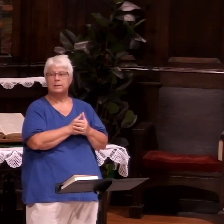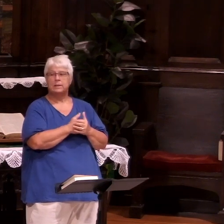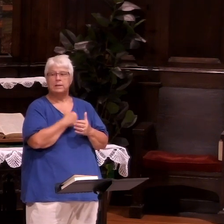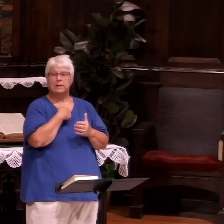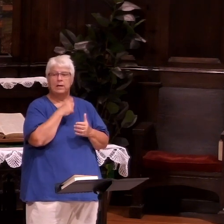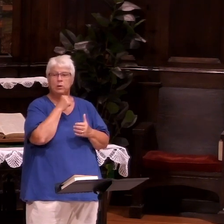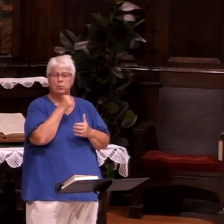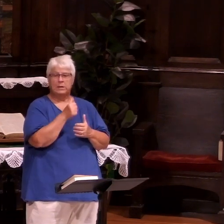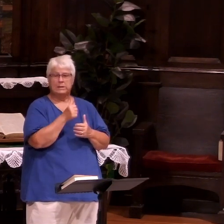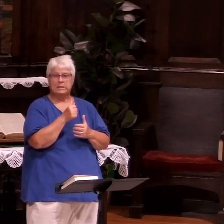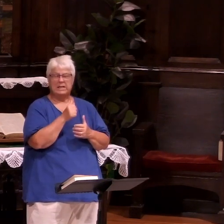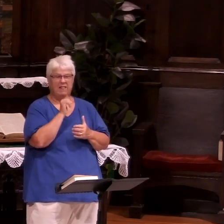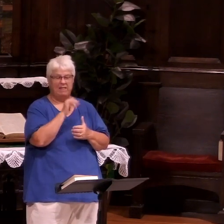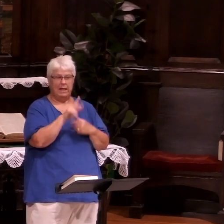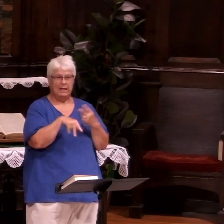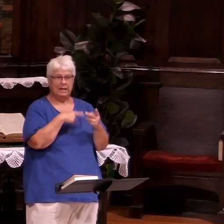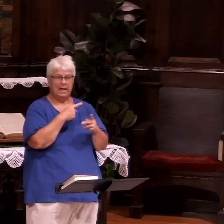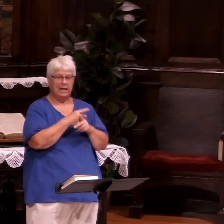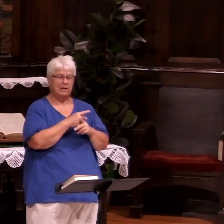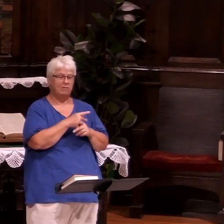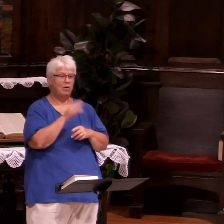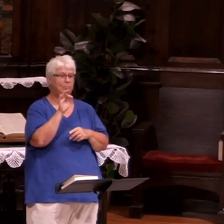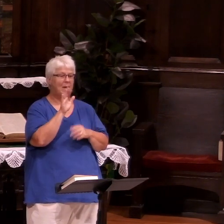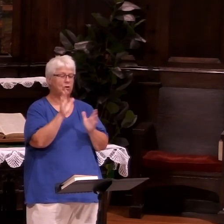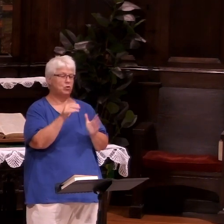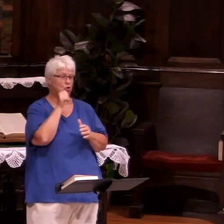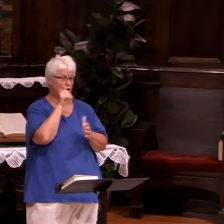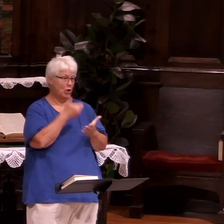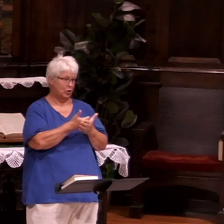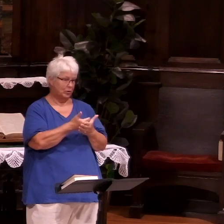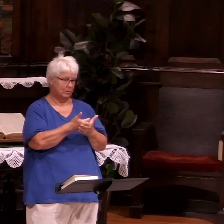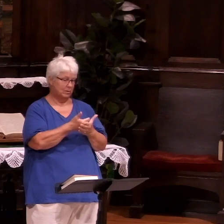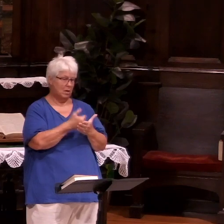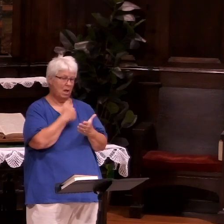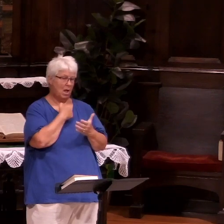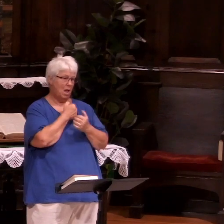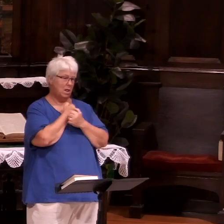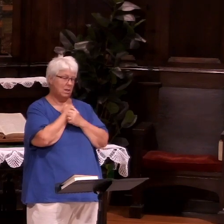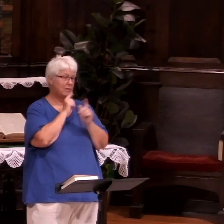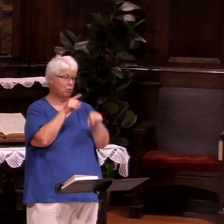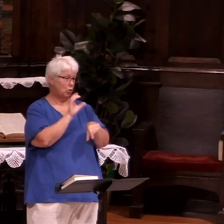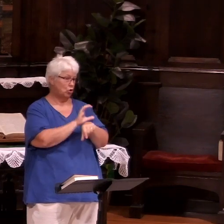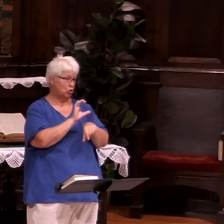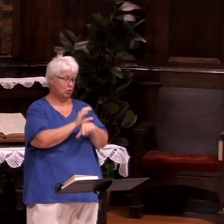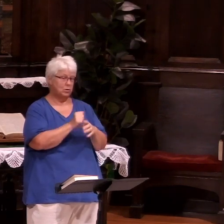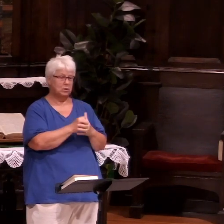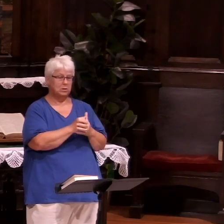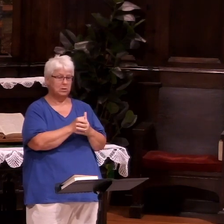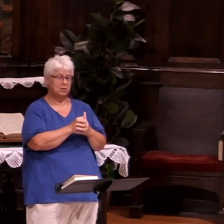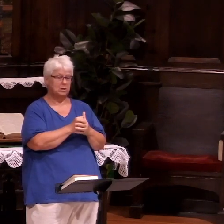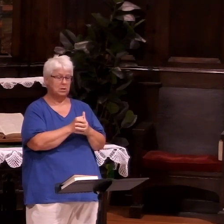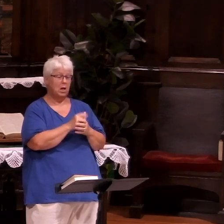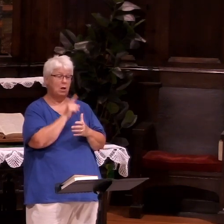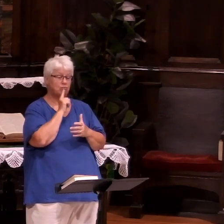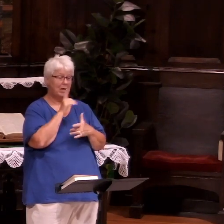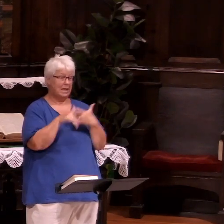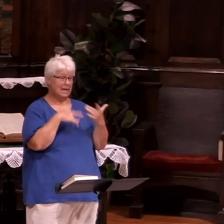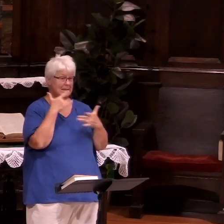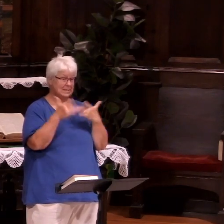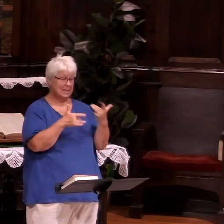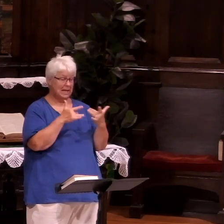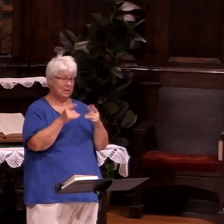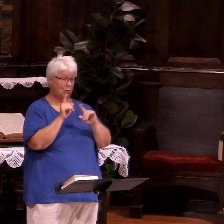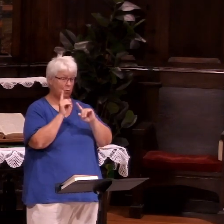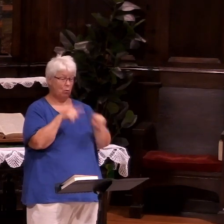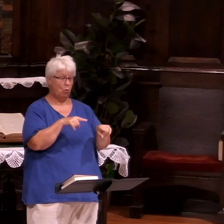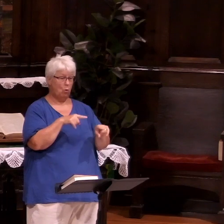wasn't that kind of pastor's daughter. I loved going to church. I was genuinely excited to